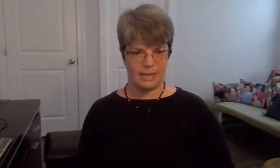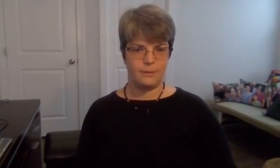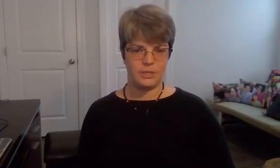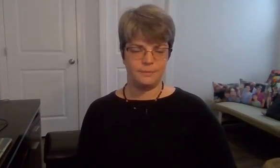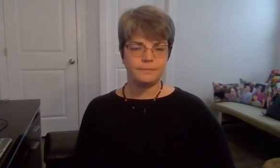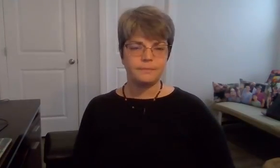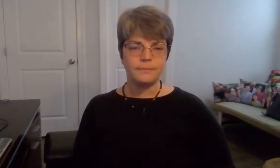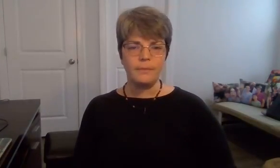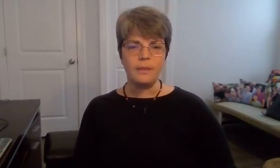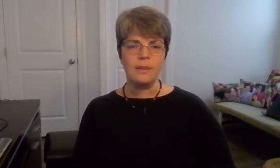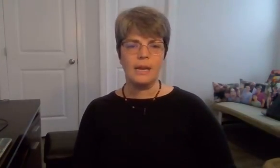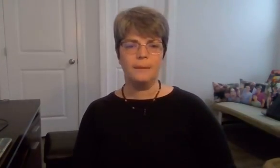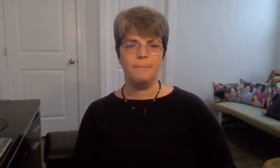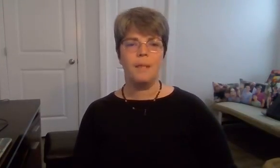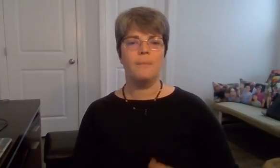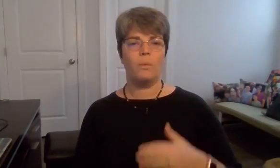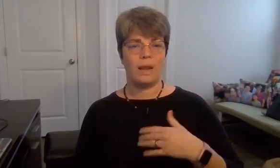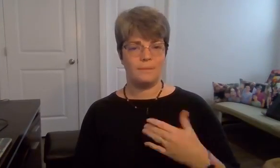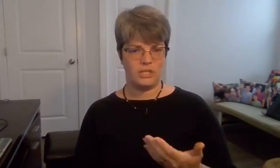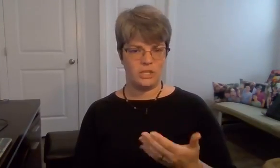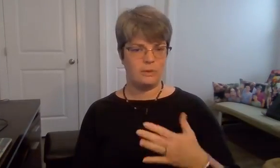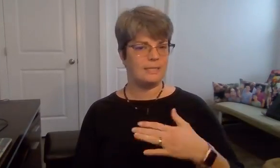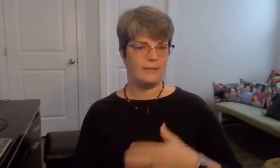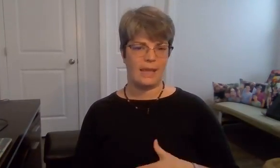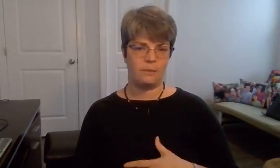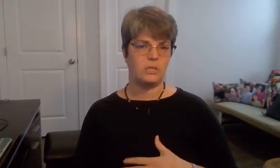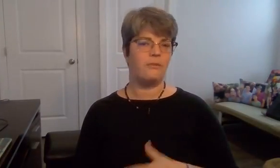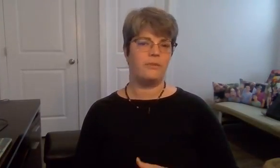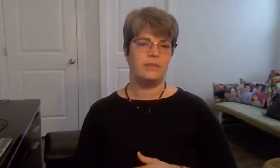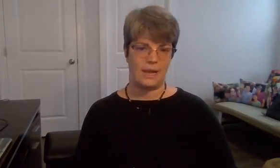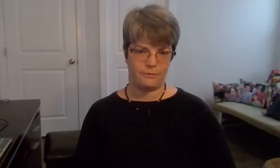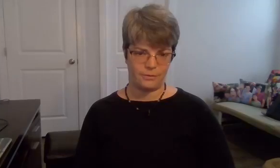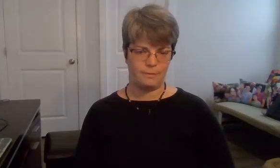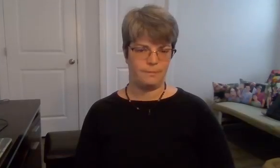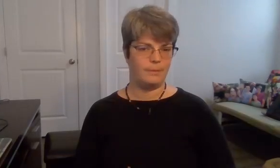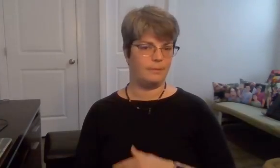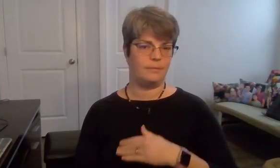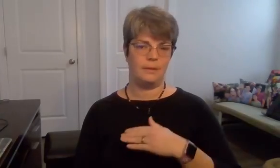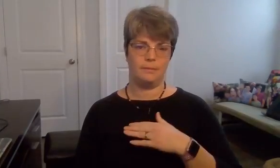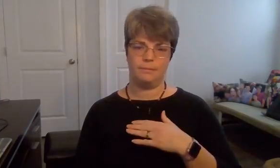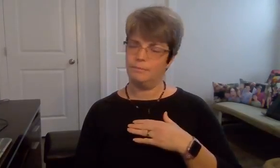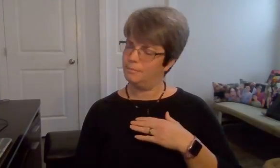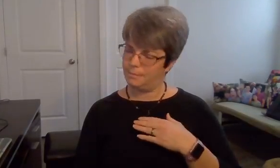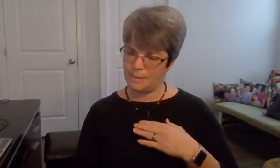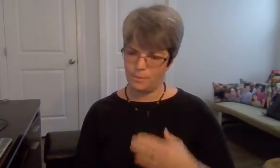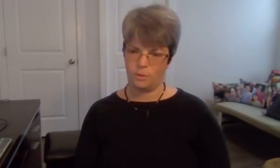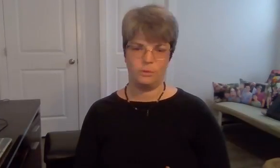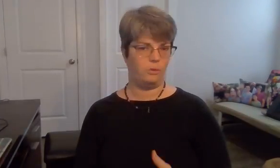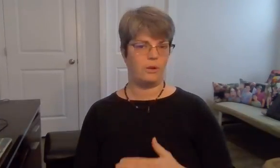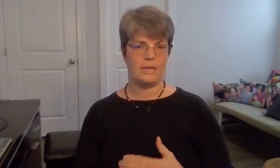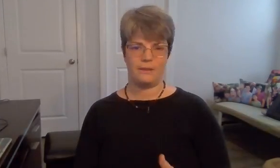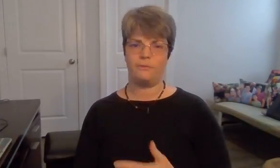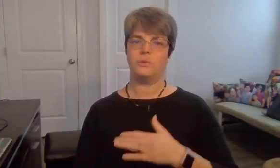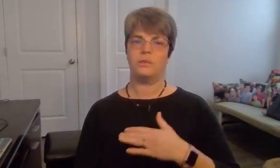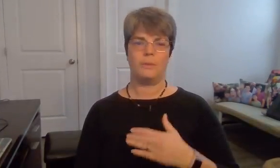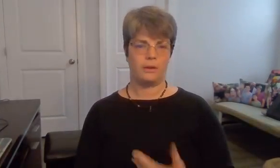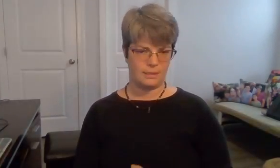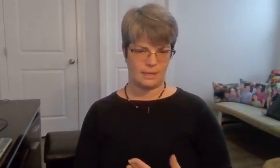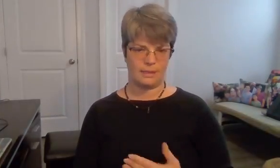language. But what I'm teaching you is the language of the deaf. The people who are deaf use American Sign Language.